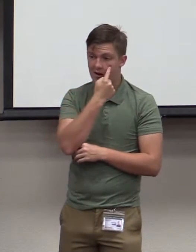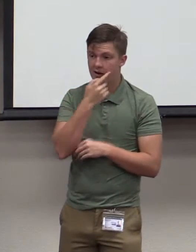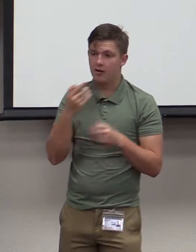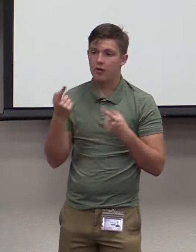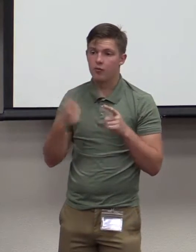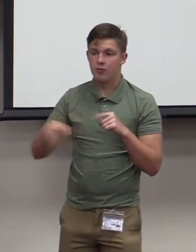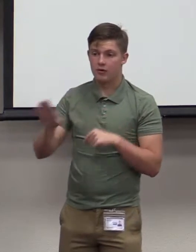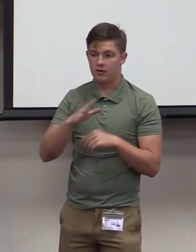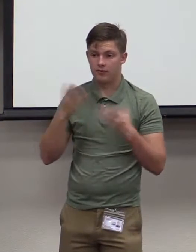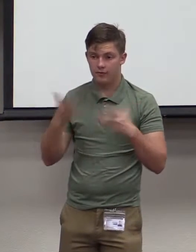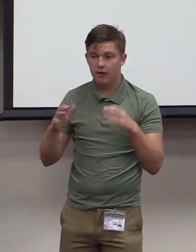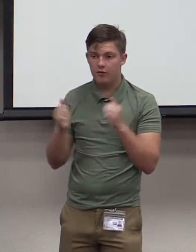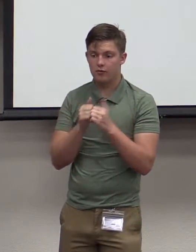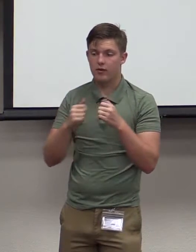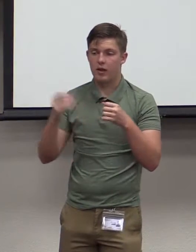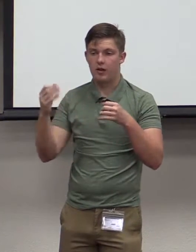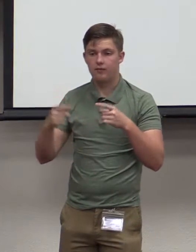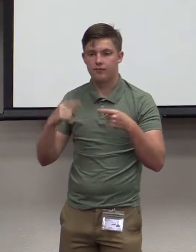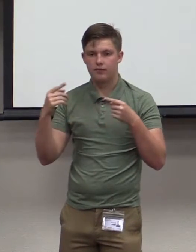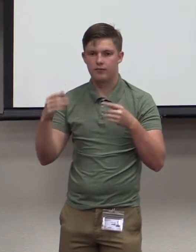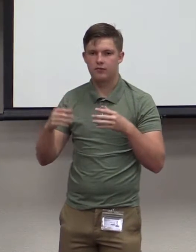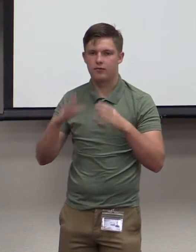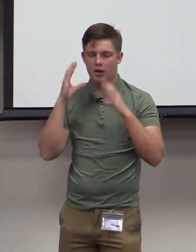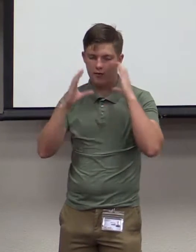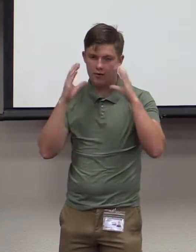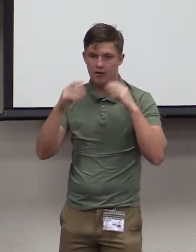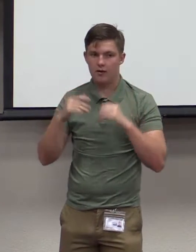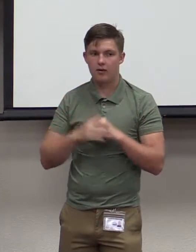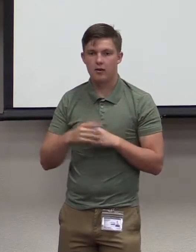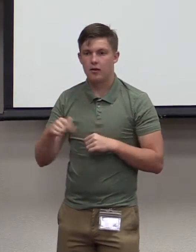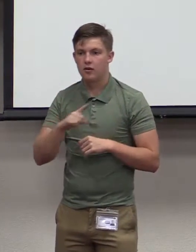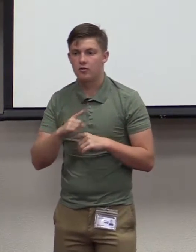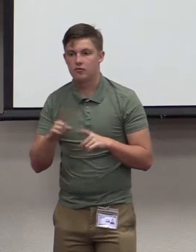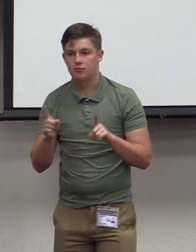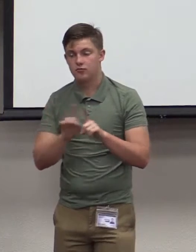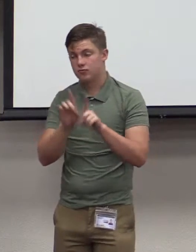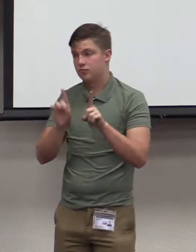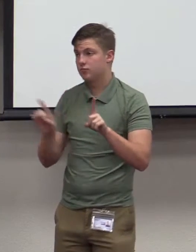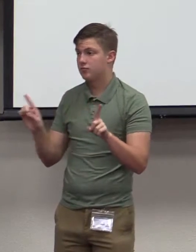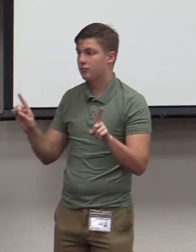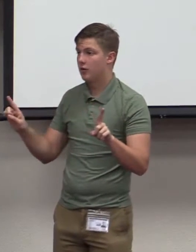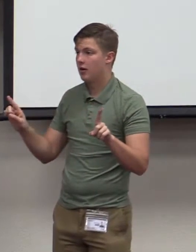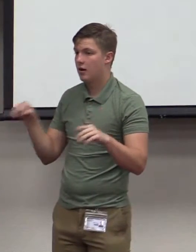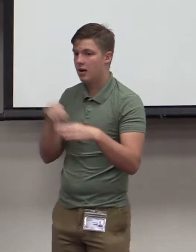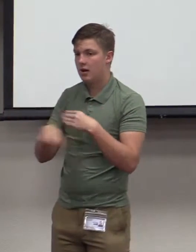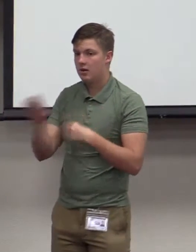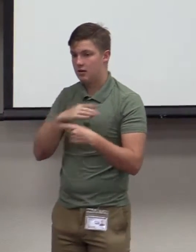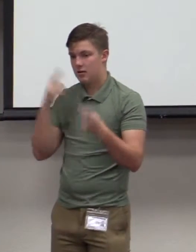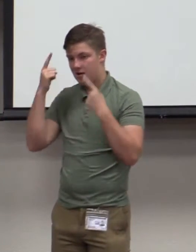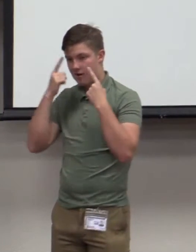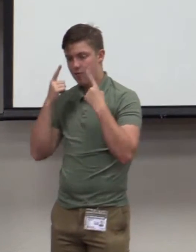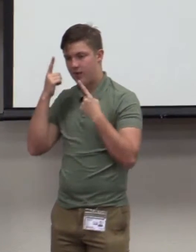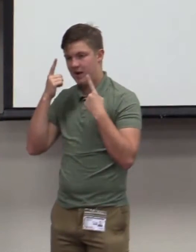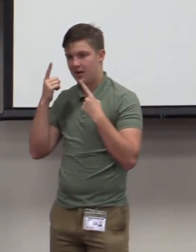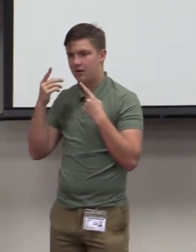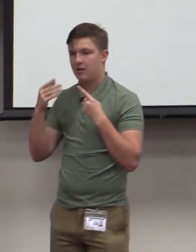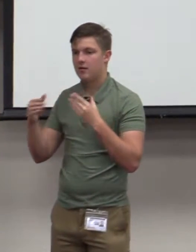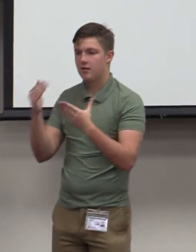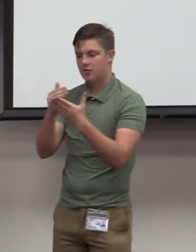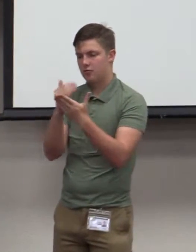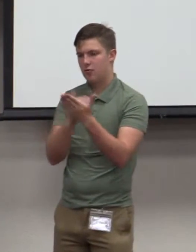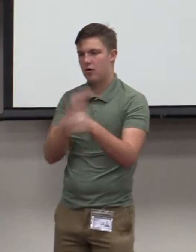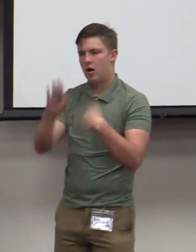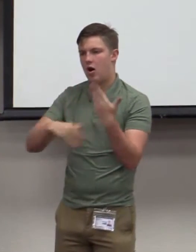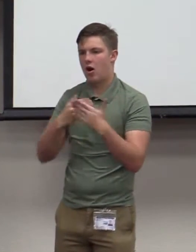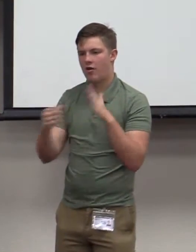discussion or a debate, you turn and walk away, and then in your mind, you start listing all the negative things